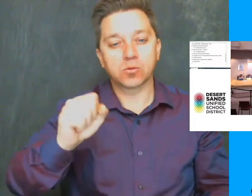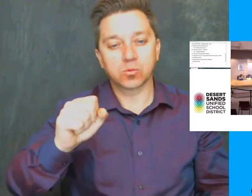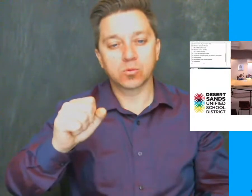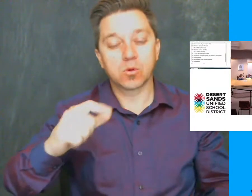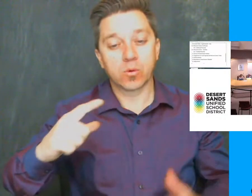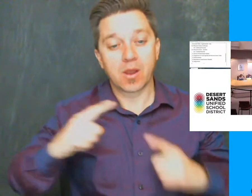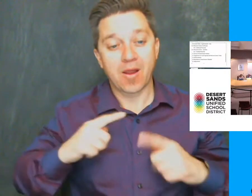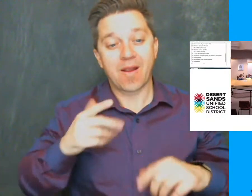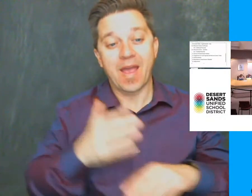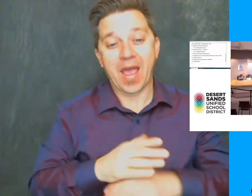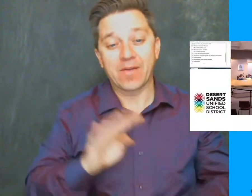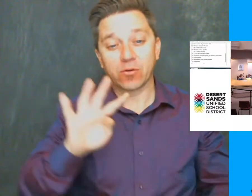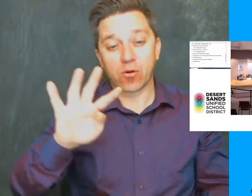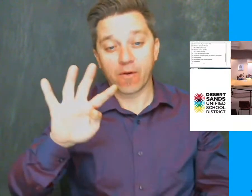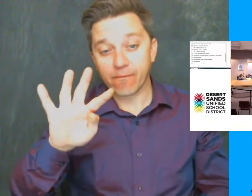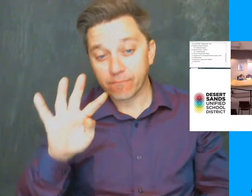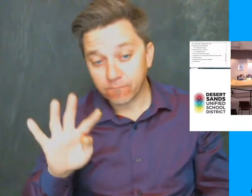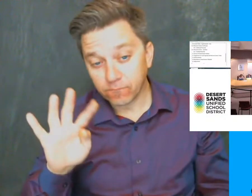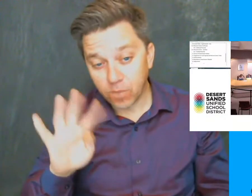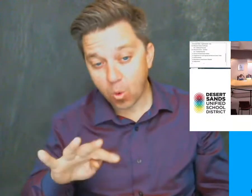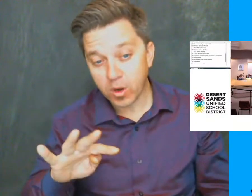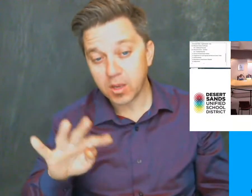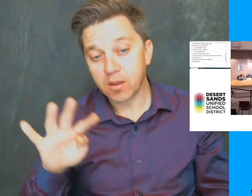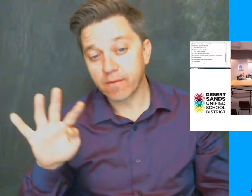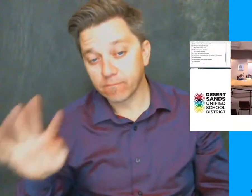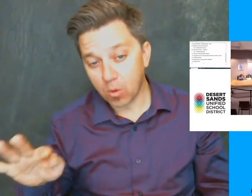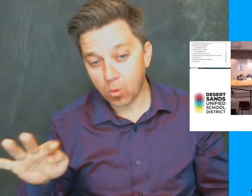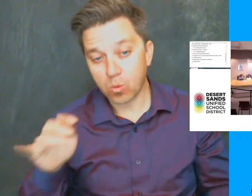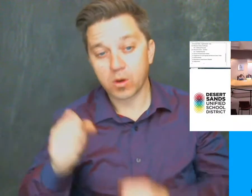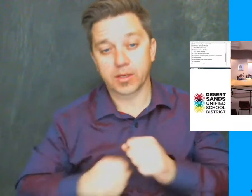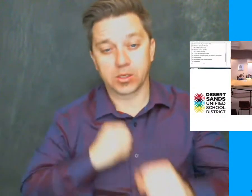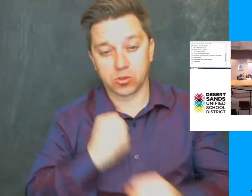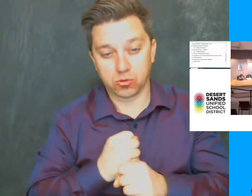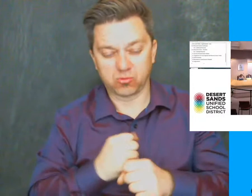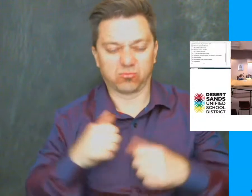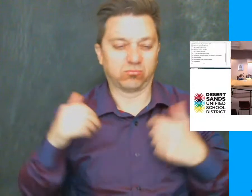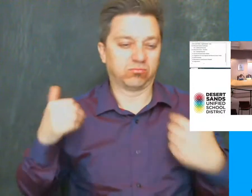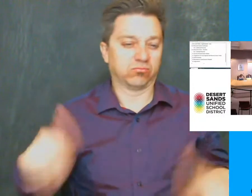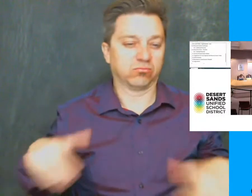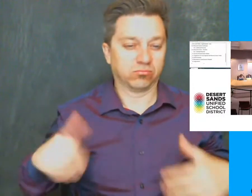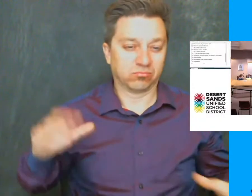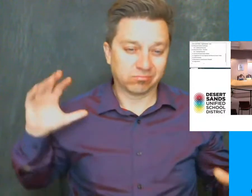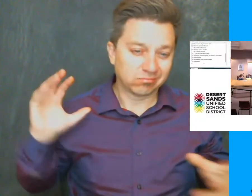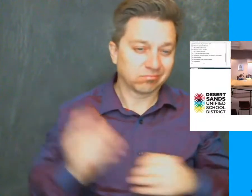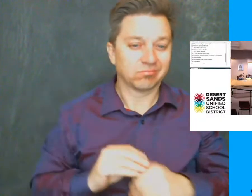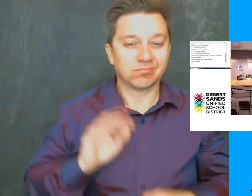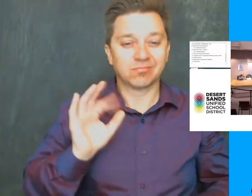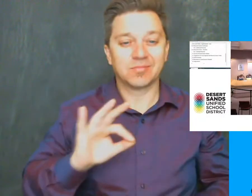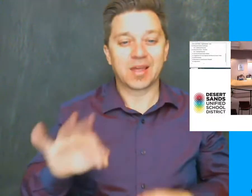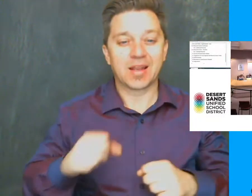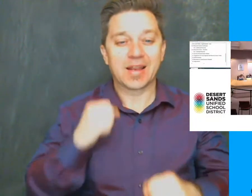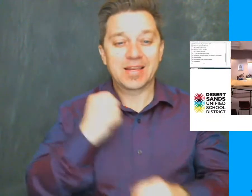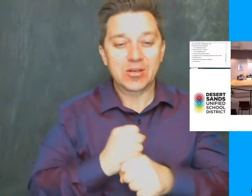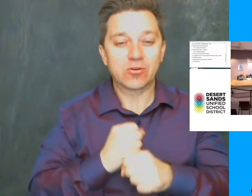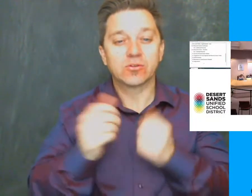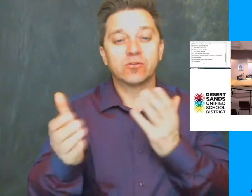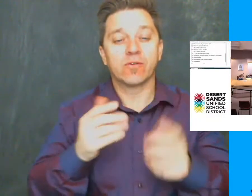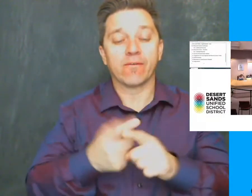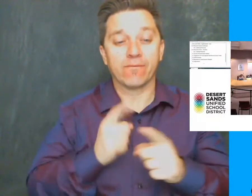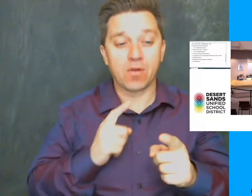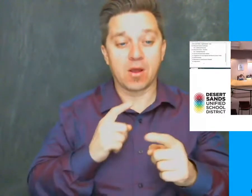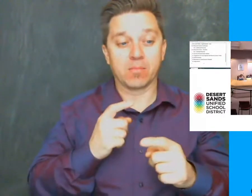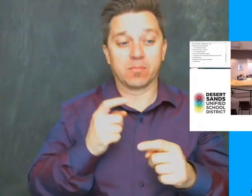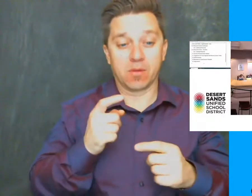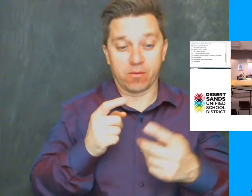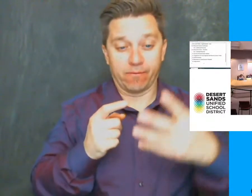retiring after 44 years. And that's a total of 99 years of service from just these